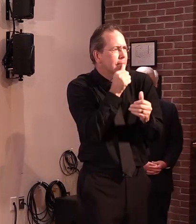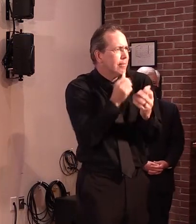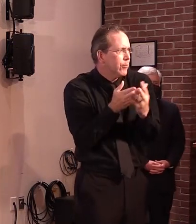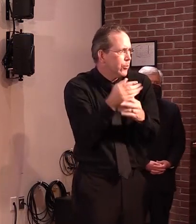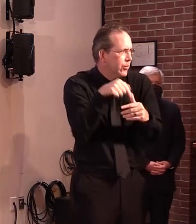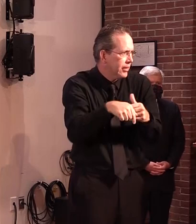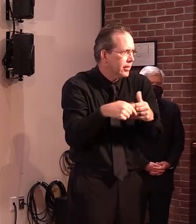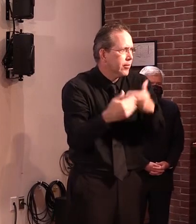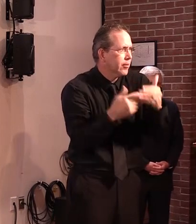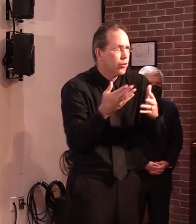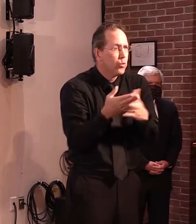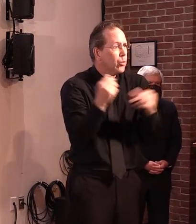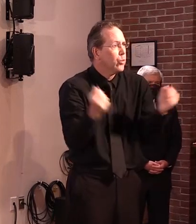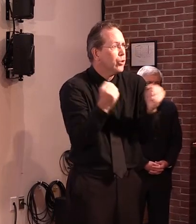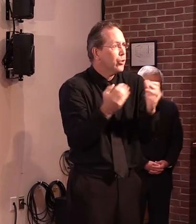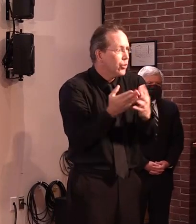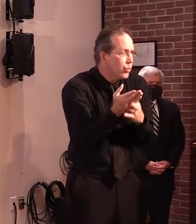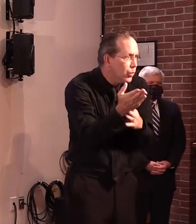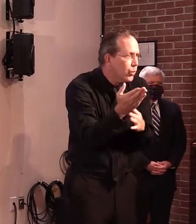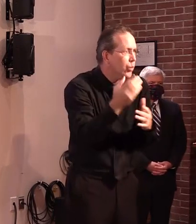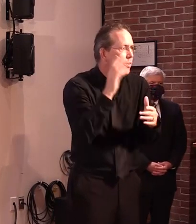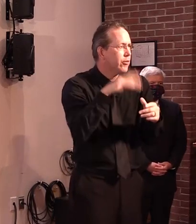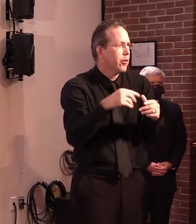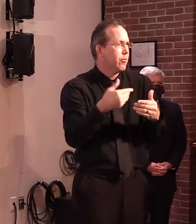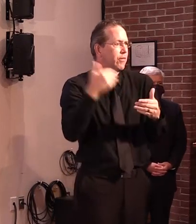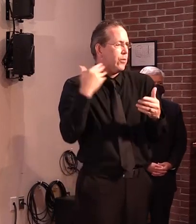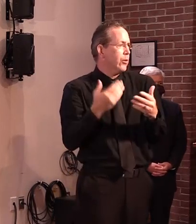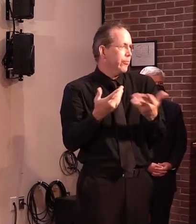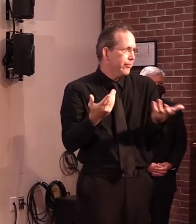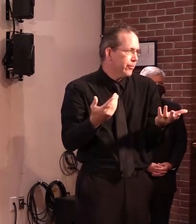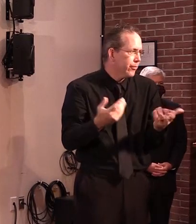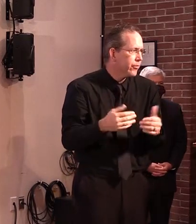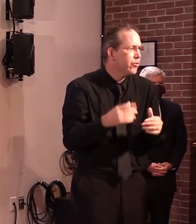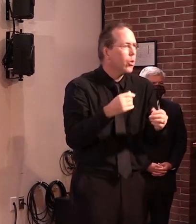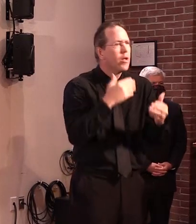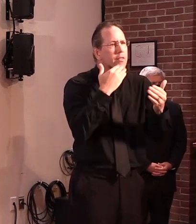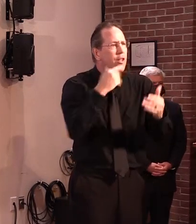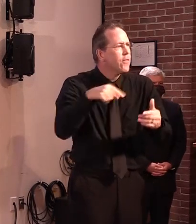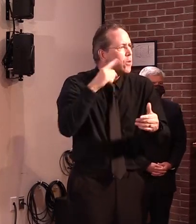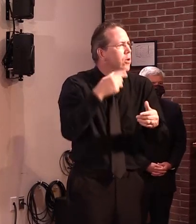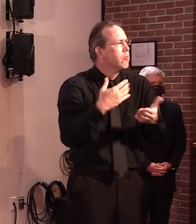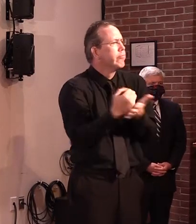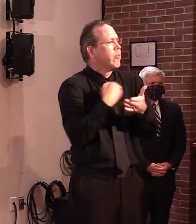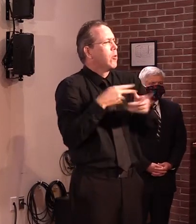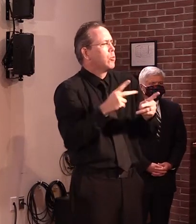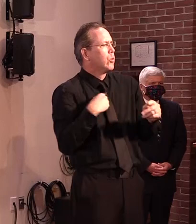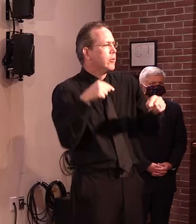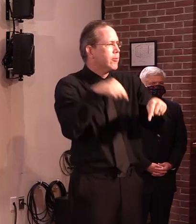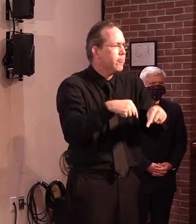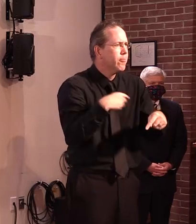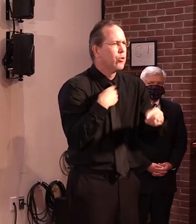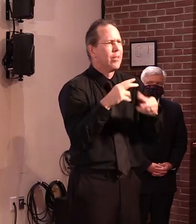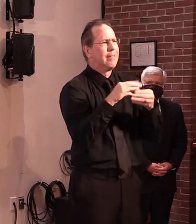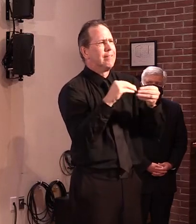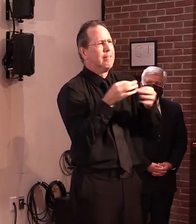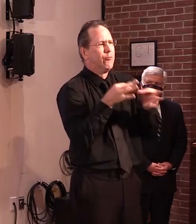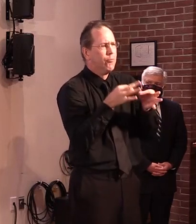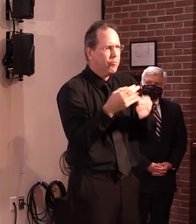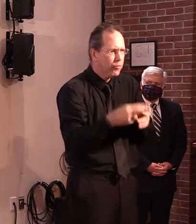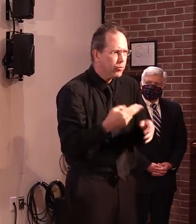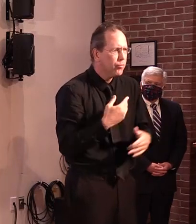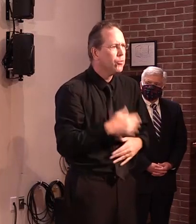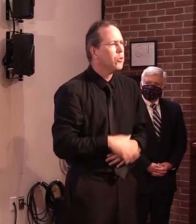in. So again, thank you very much for giving me the opportunity to make these few comments, and I'd be happy to join you in answering